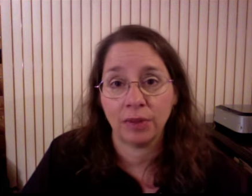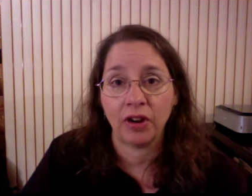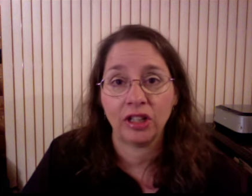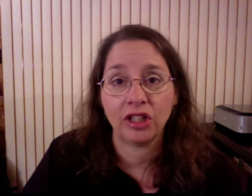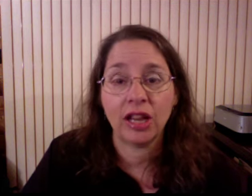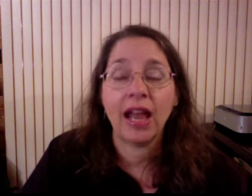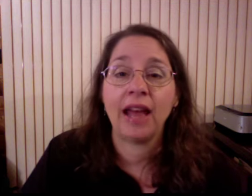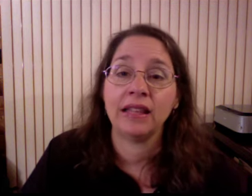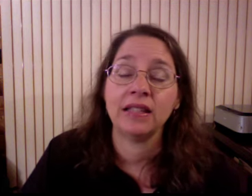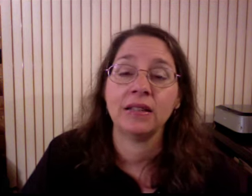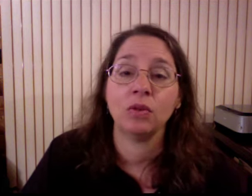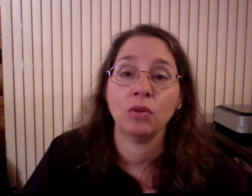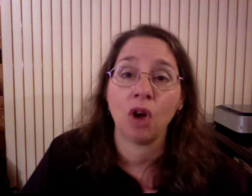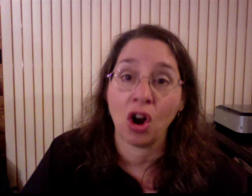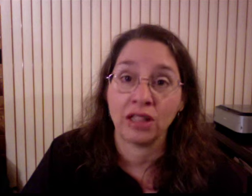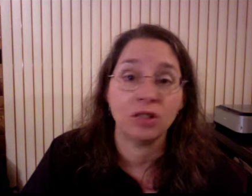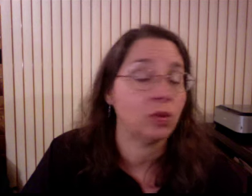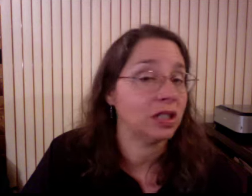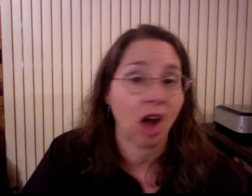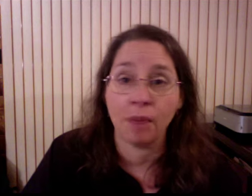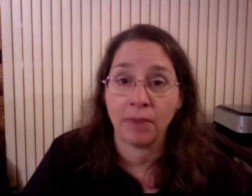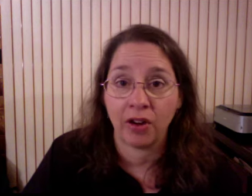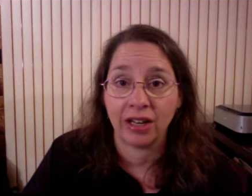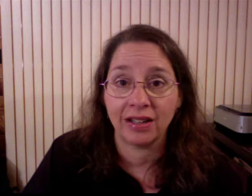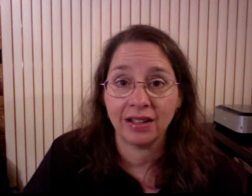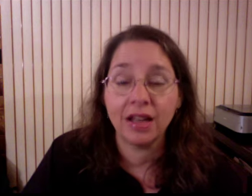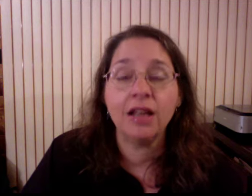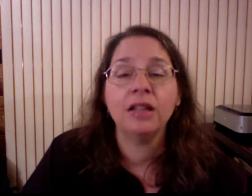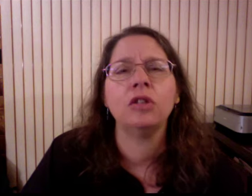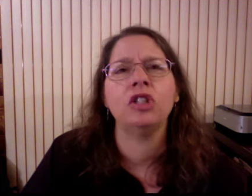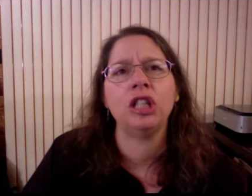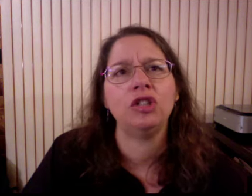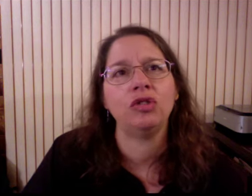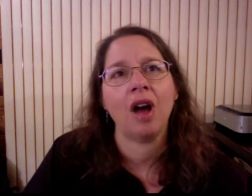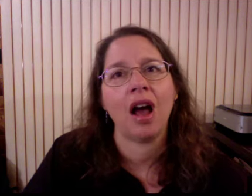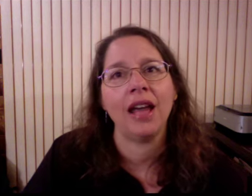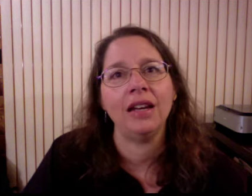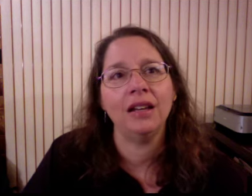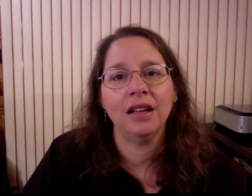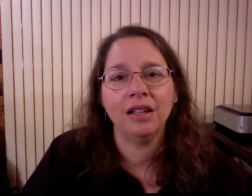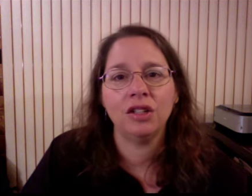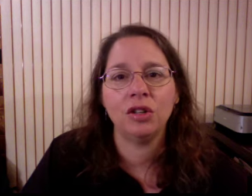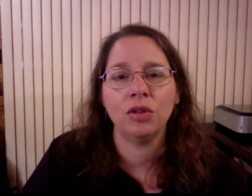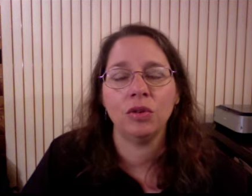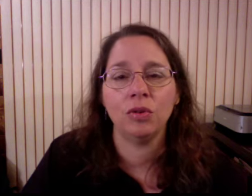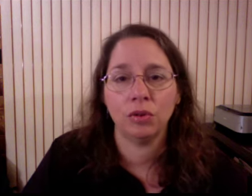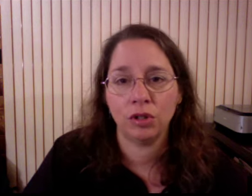marriage. And this artist was not married. So she tried to do